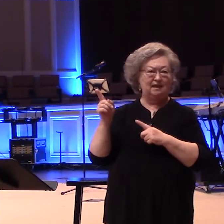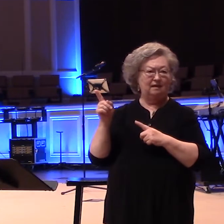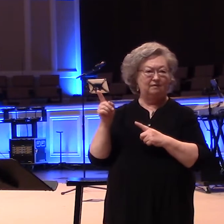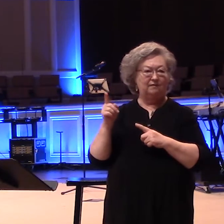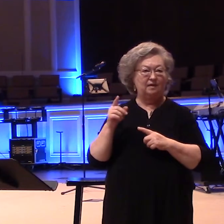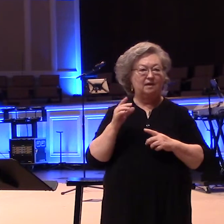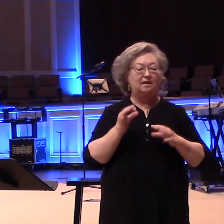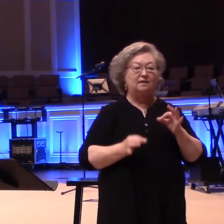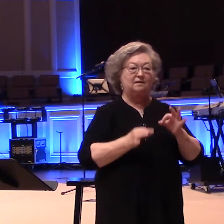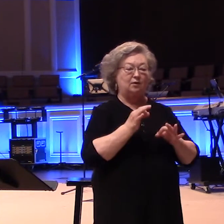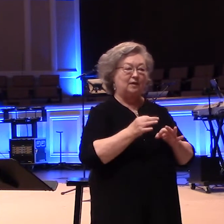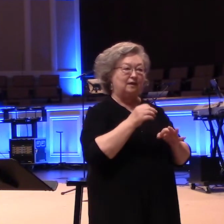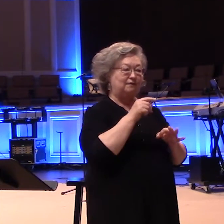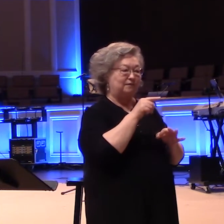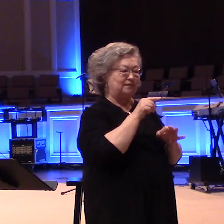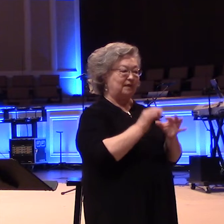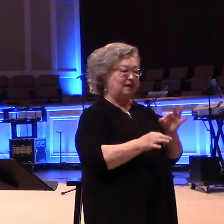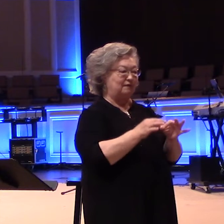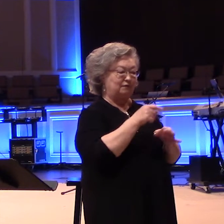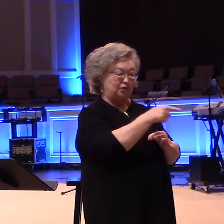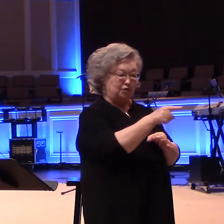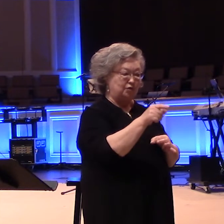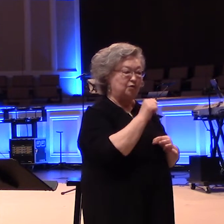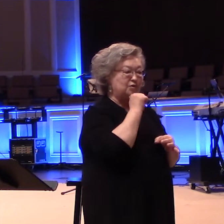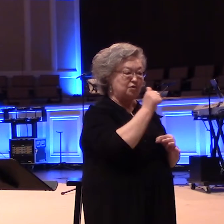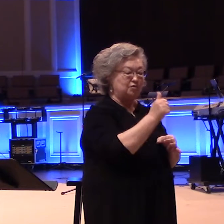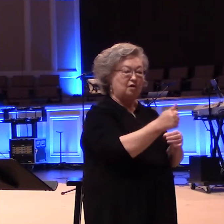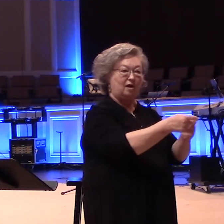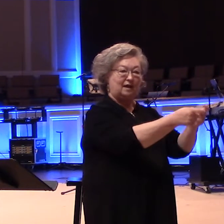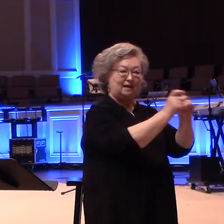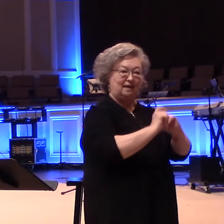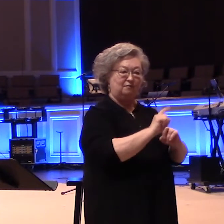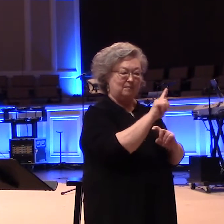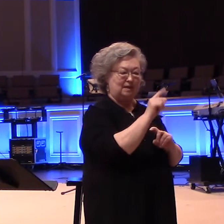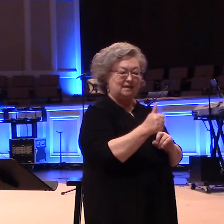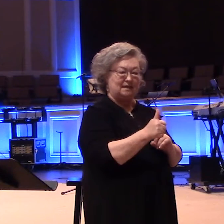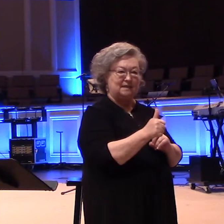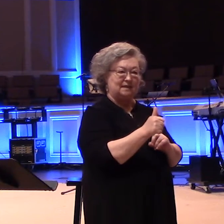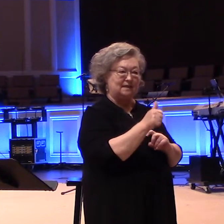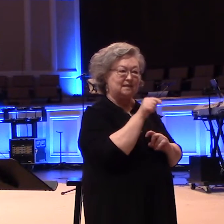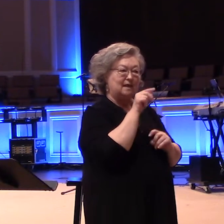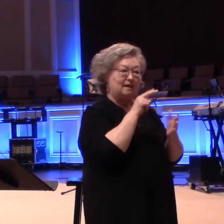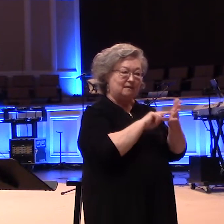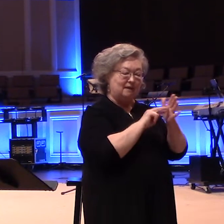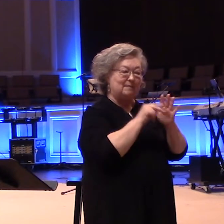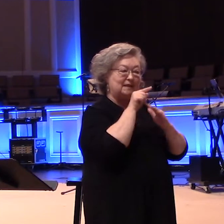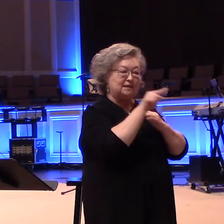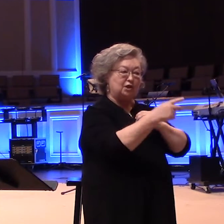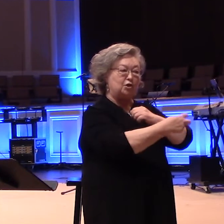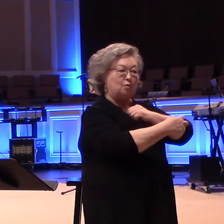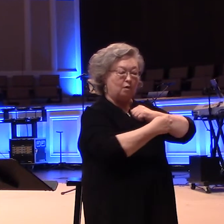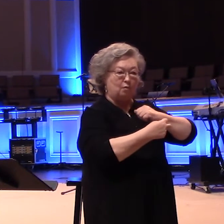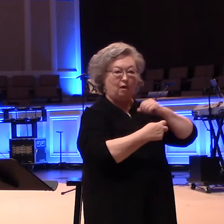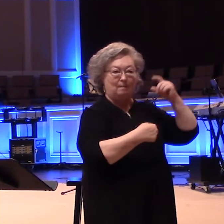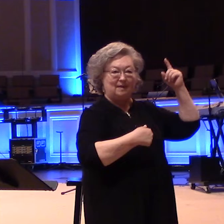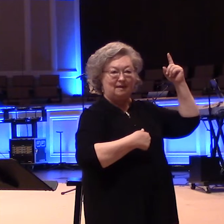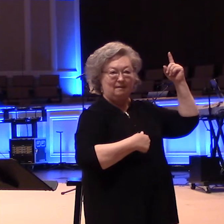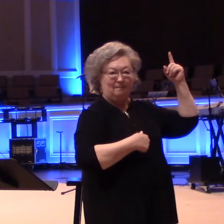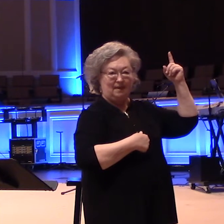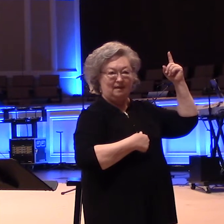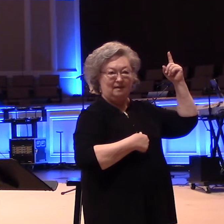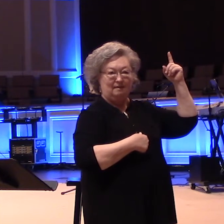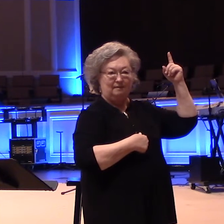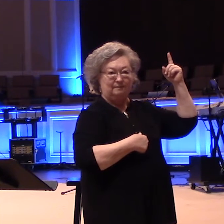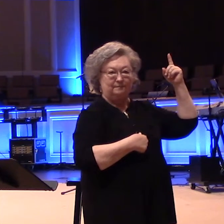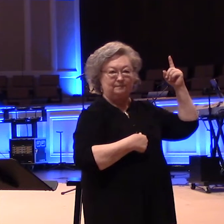That means to take by force and hide it. It's a picture and an echo of Achan. Remember the story of Achan in the book of